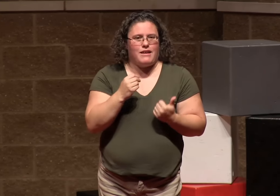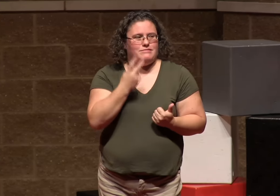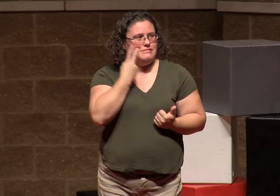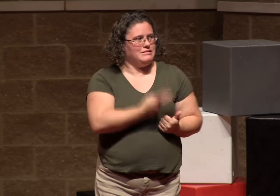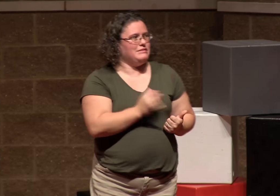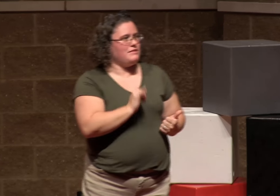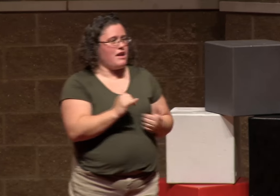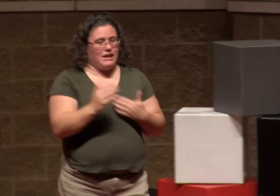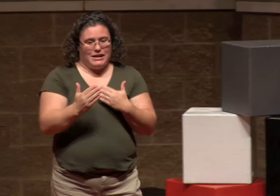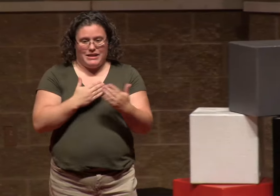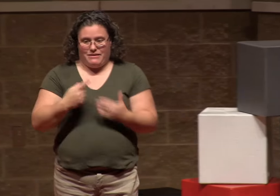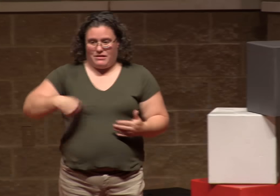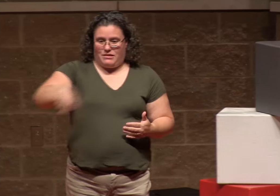And move through life.